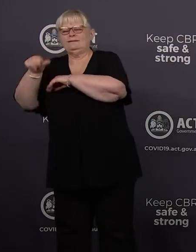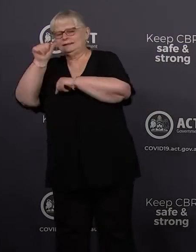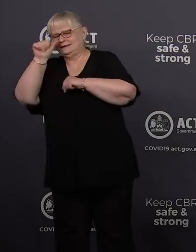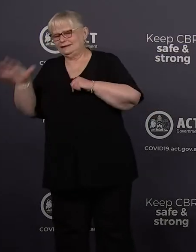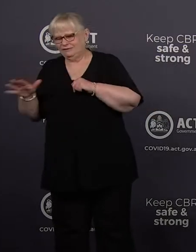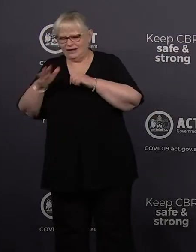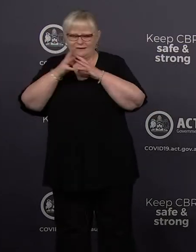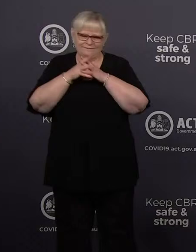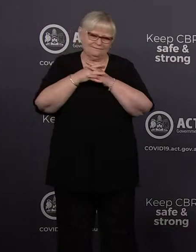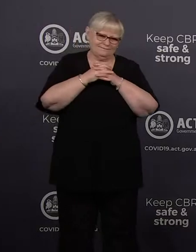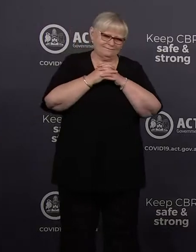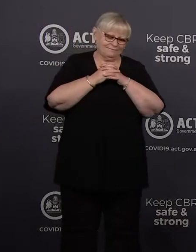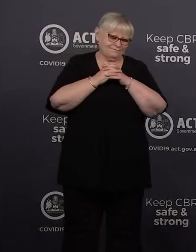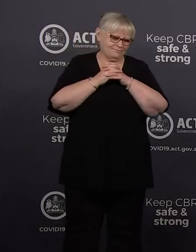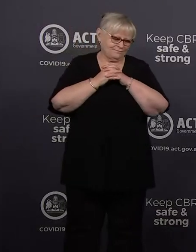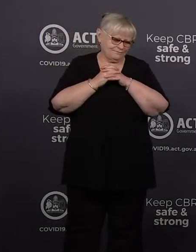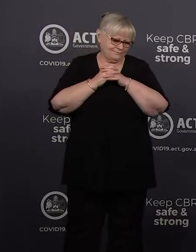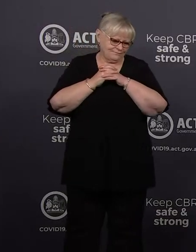of age.